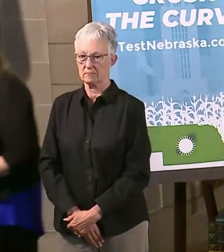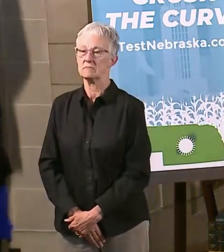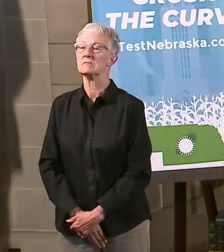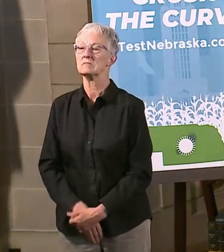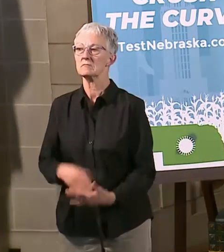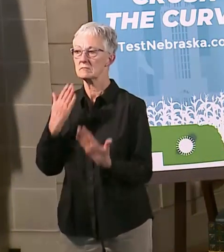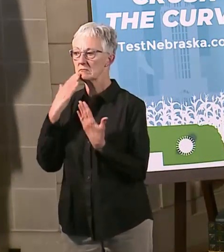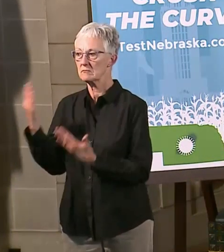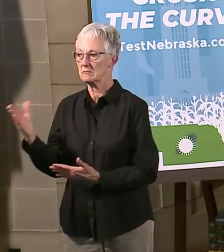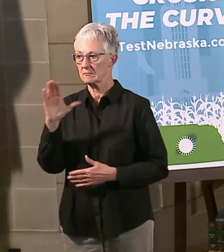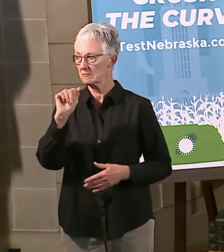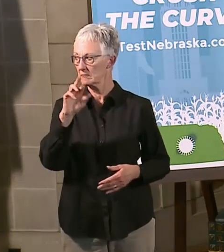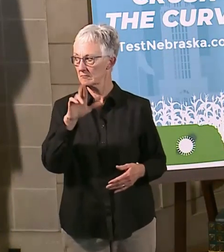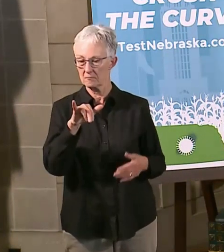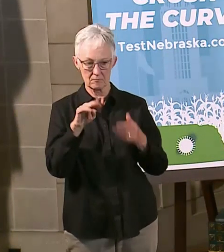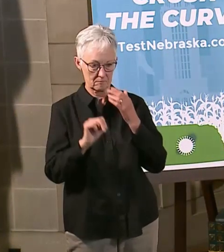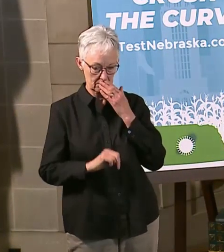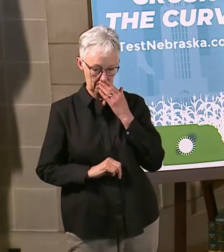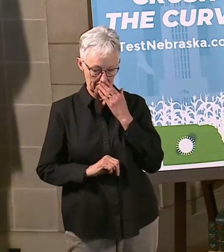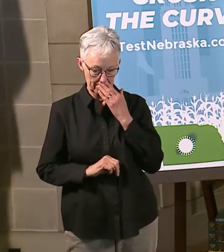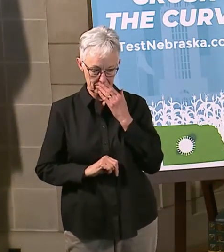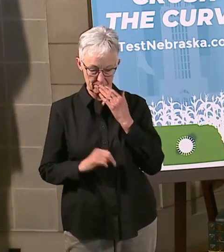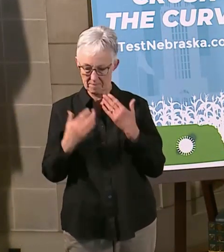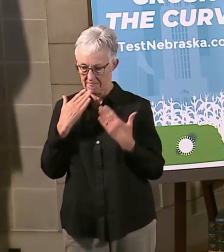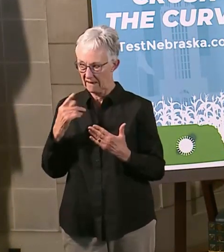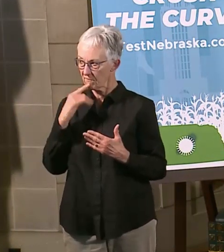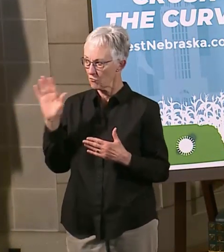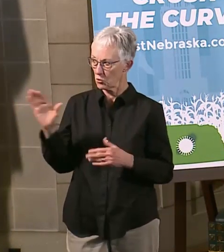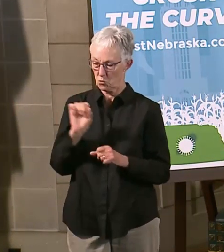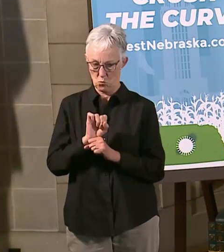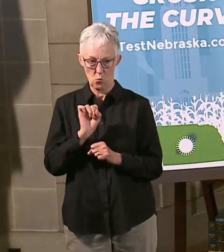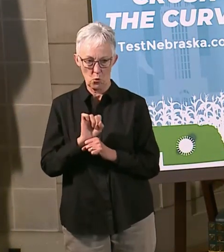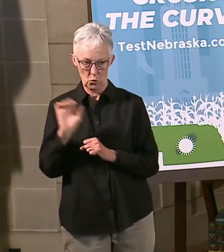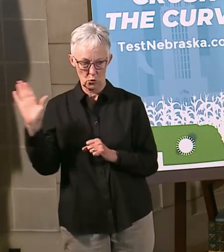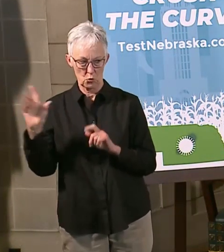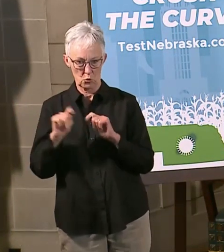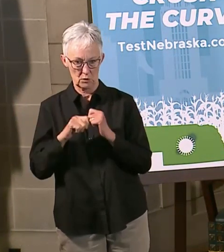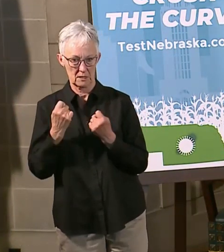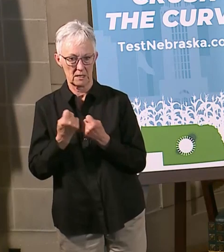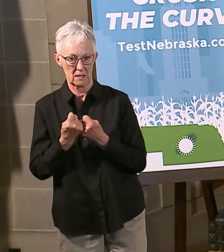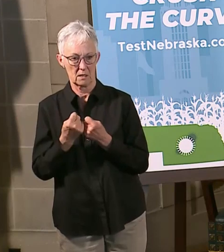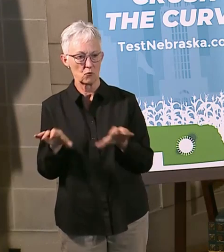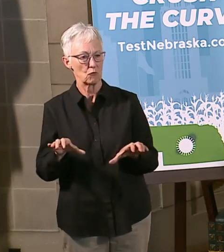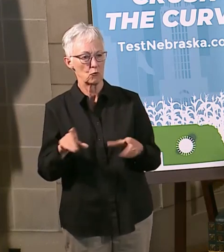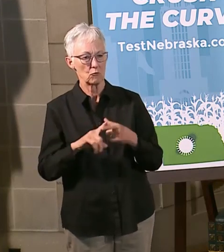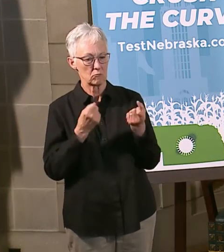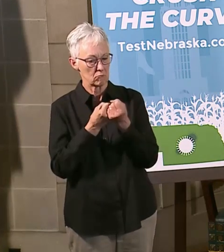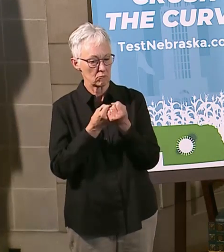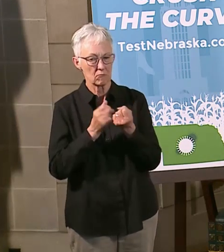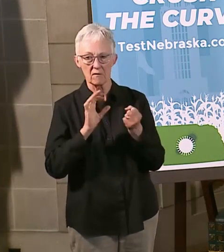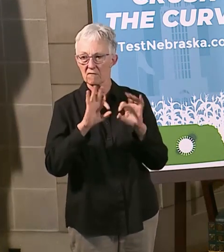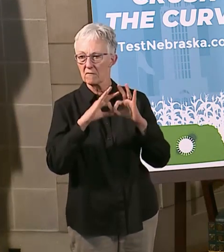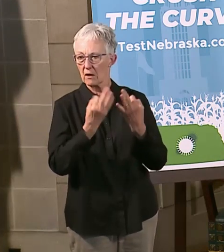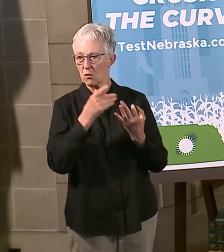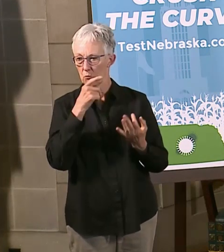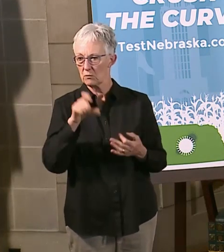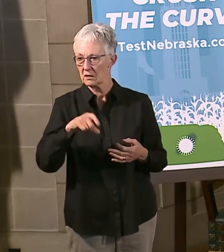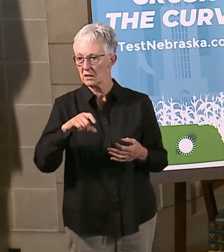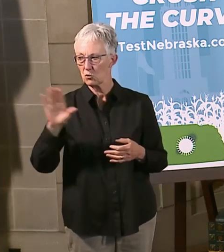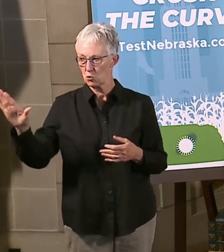Thank you, Karen. Appreciate it. Thank you for all the work that you and your team are doing to help our families that are in need across the state.